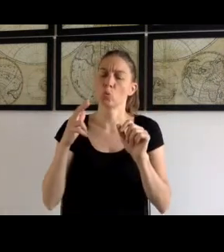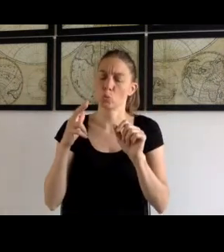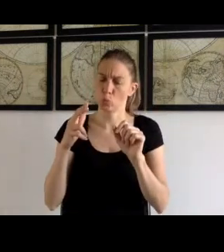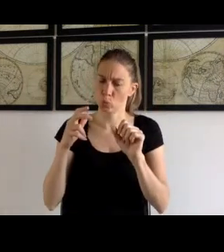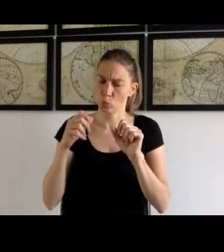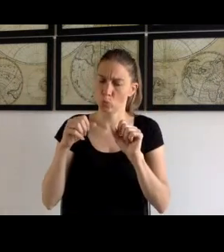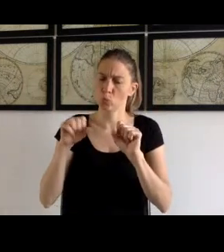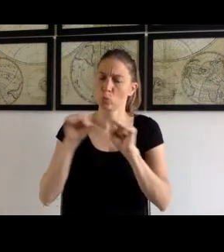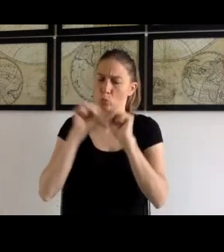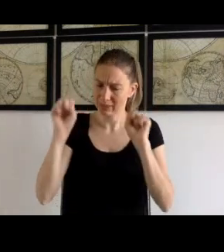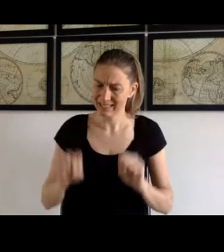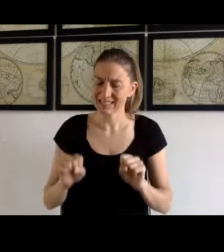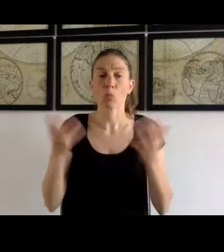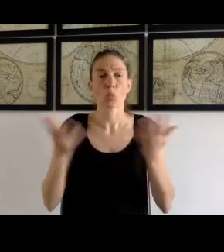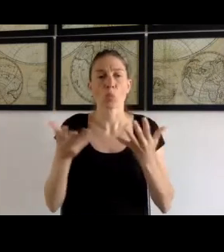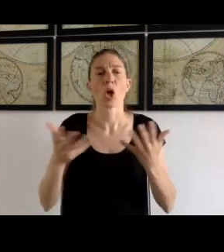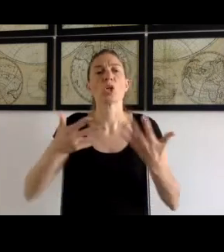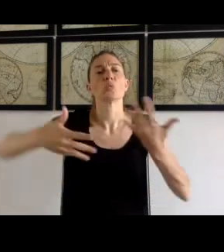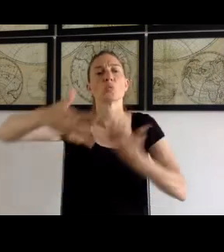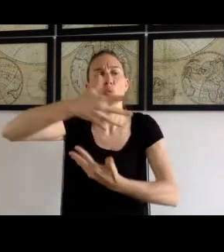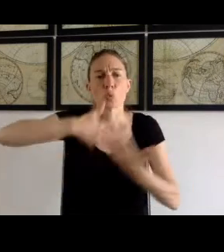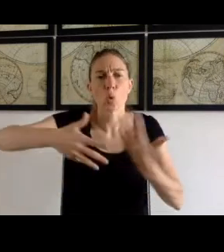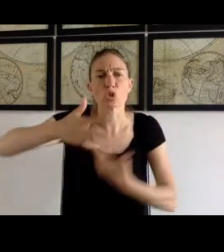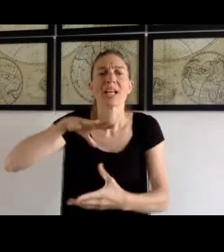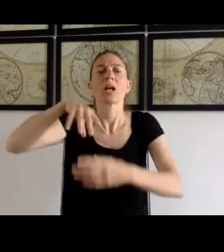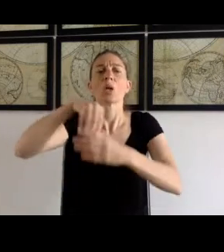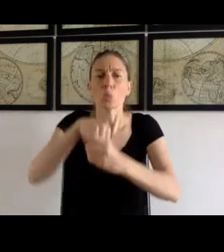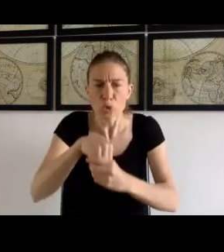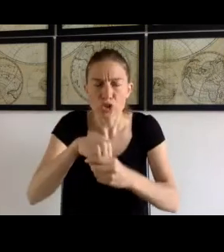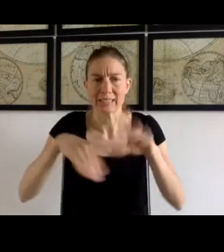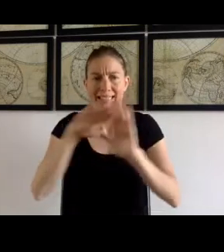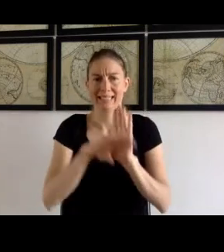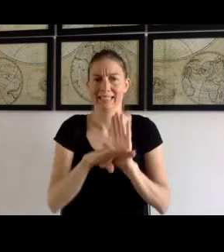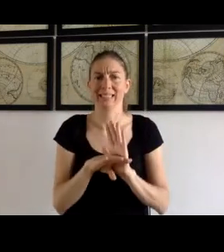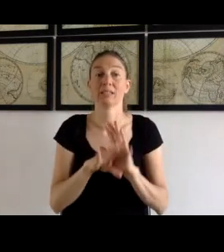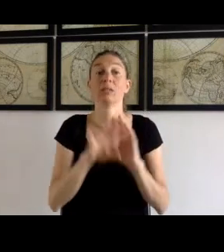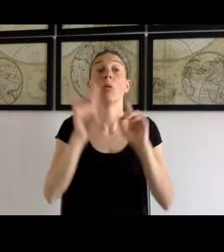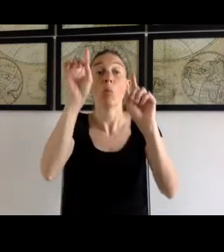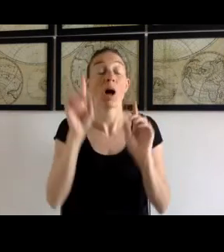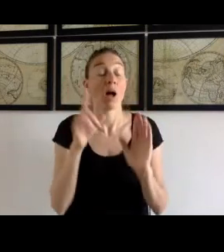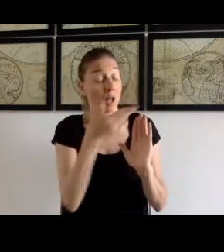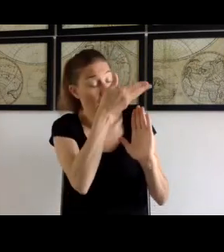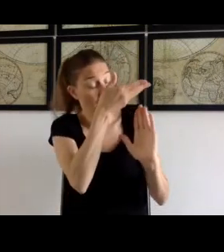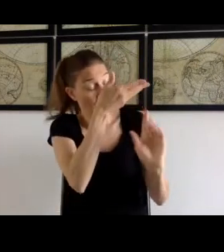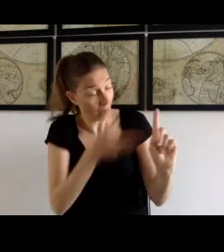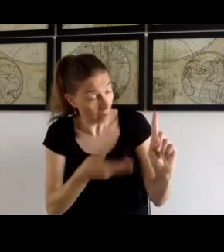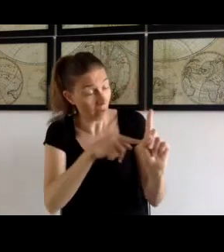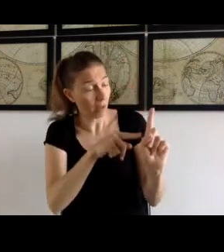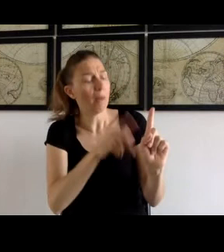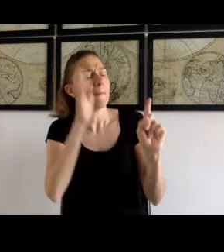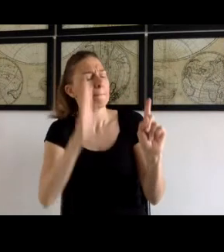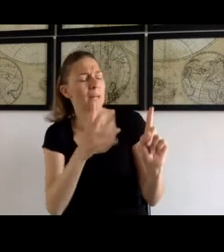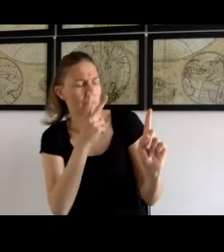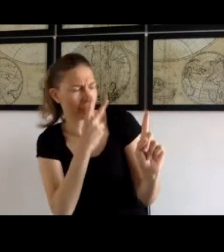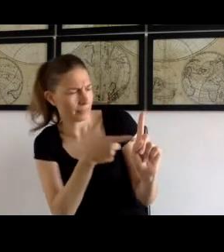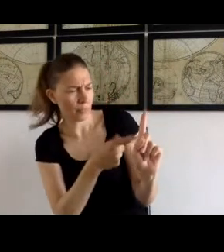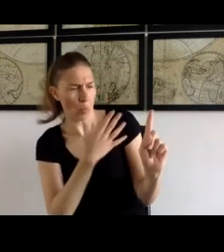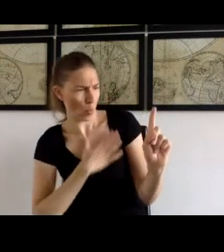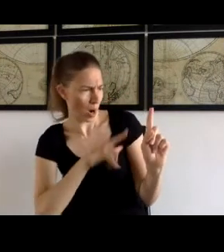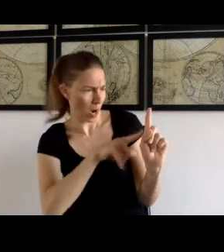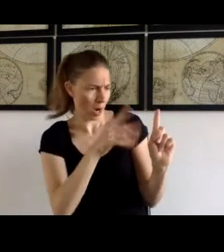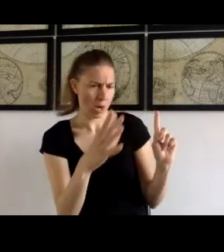social inclusion scheme, because persons with disability need to be supported in participation, need to be supported in activity, and so